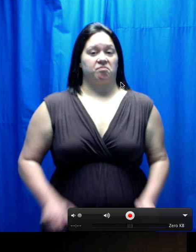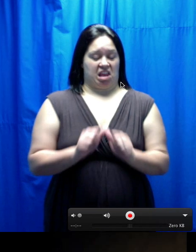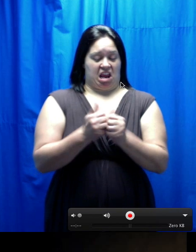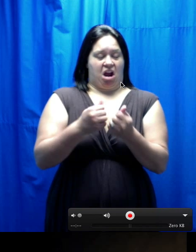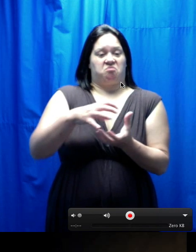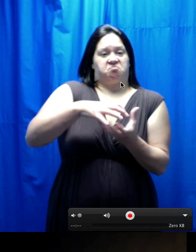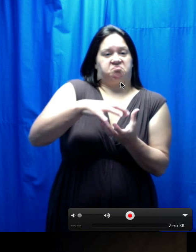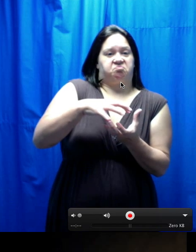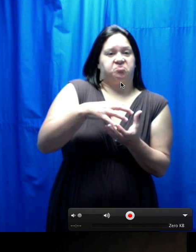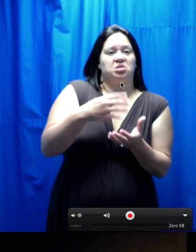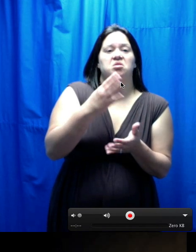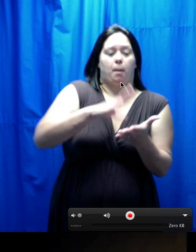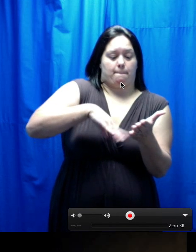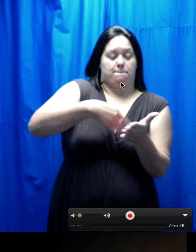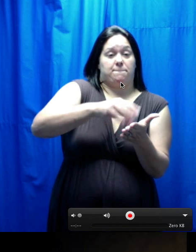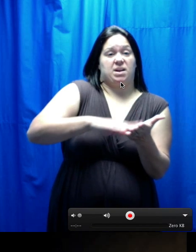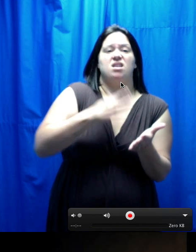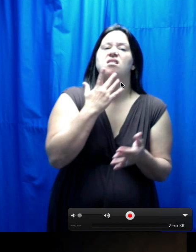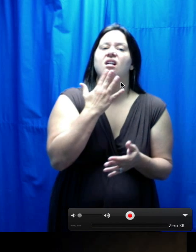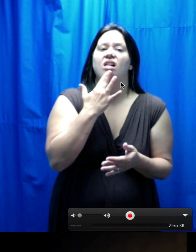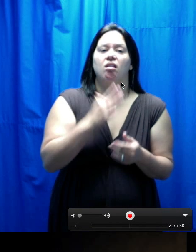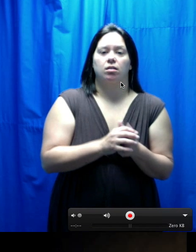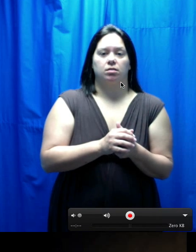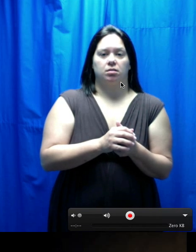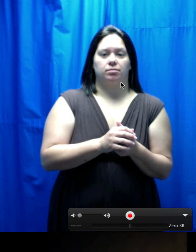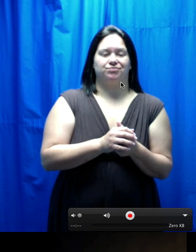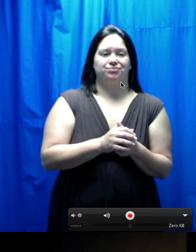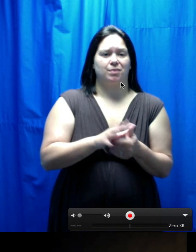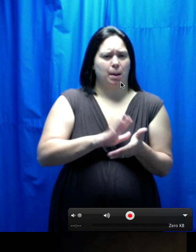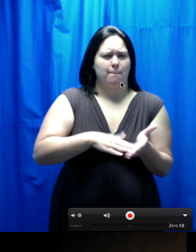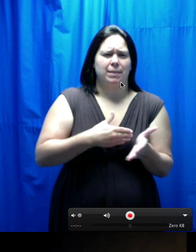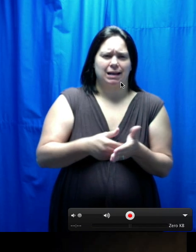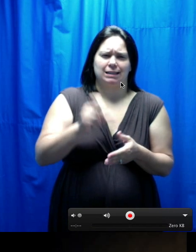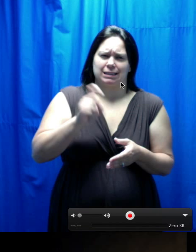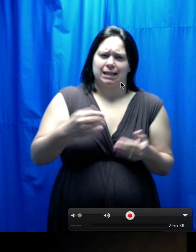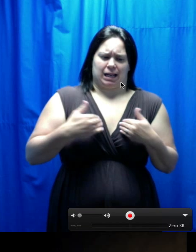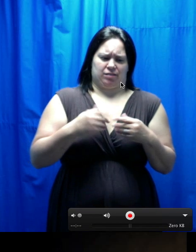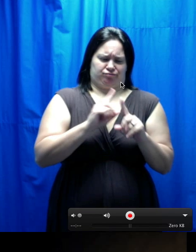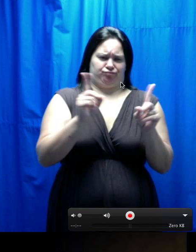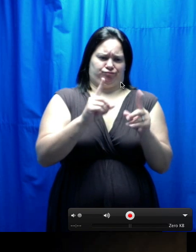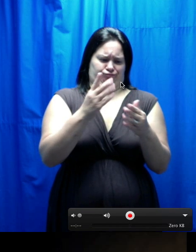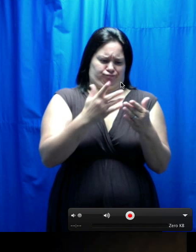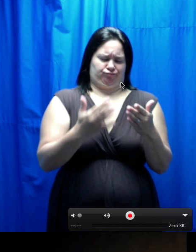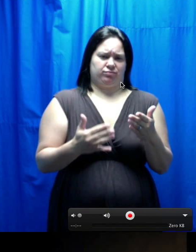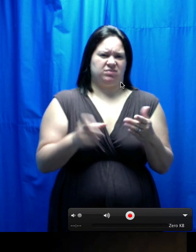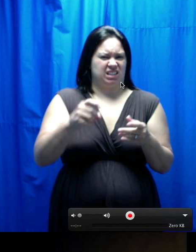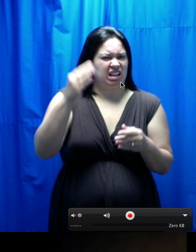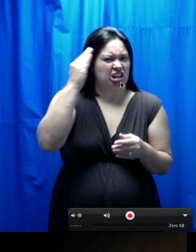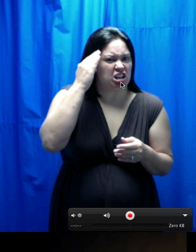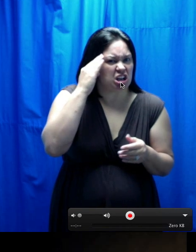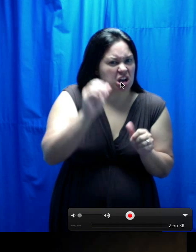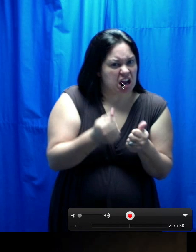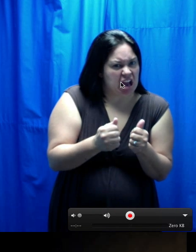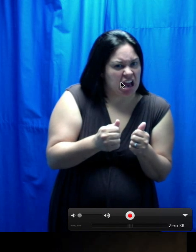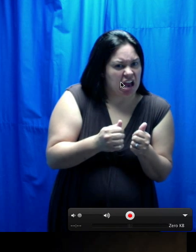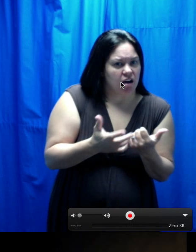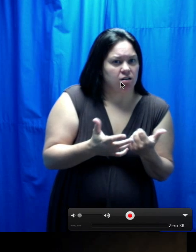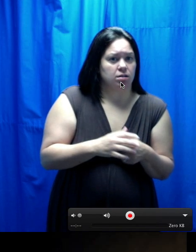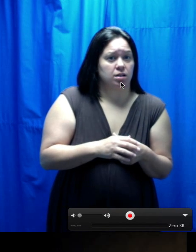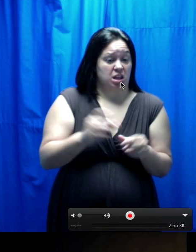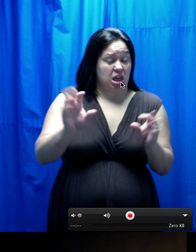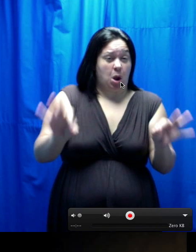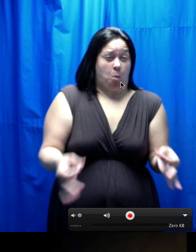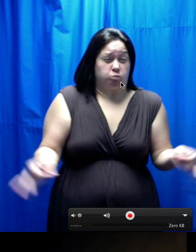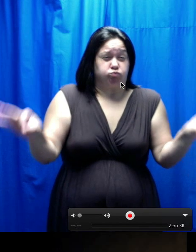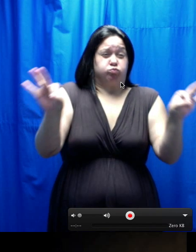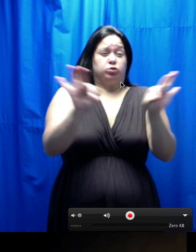How to mix paint colors. Painting requires knowledge of one's medium, and when it comes to paint, learning how to mix paint colors